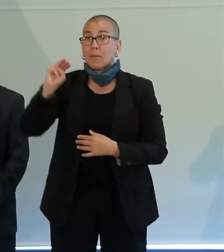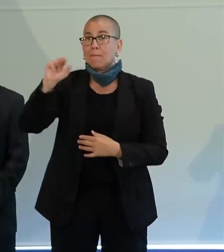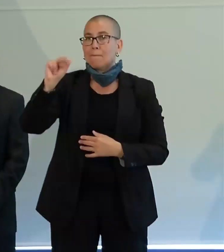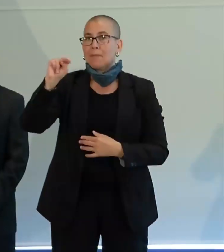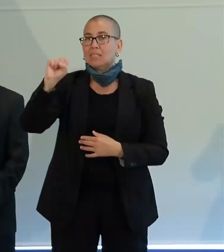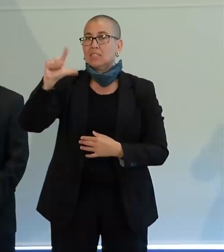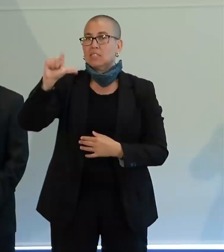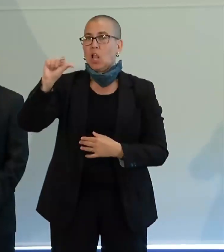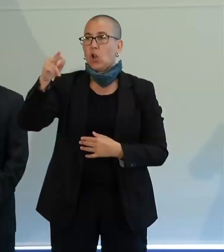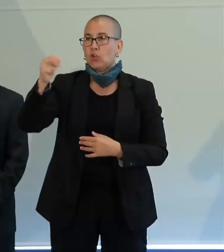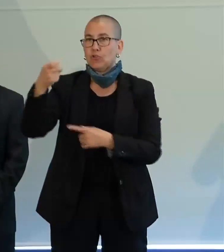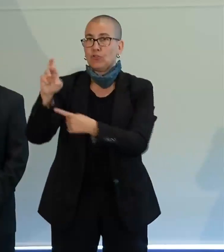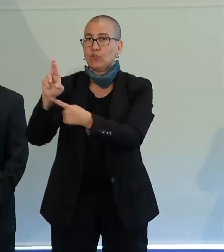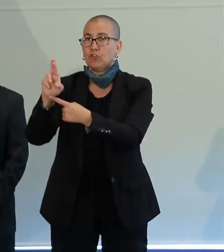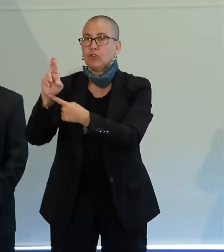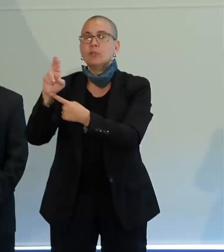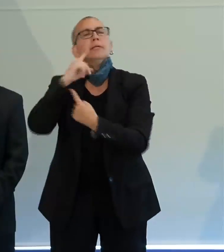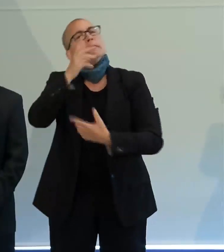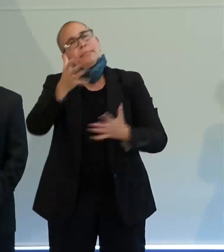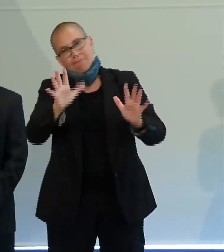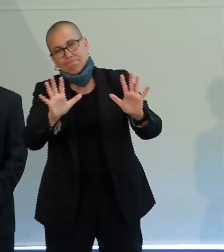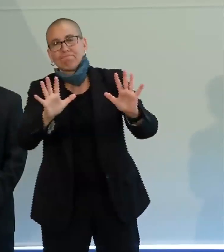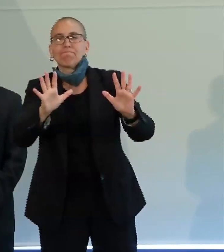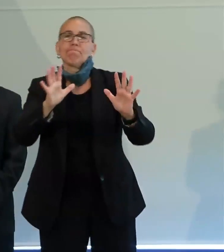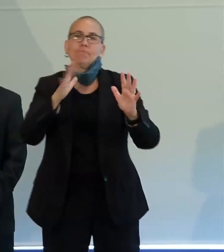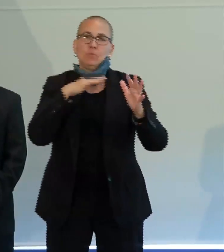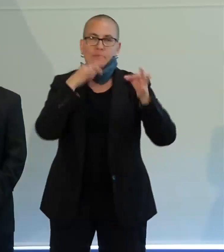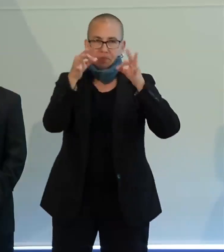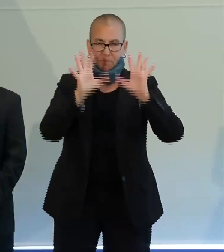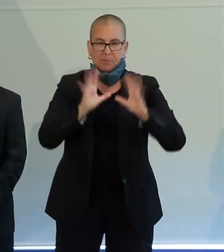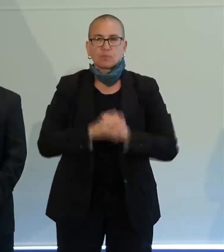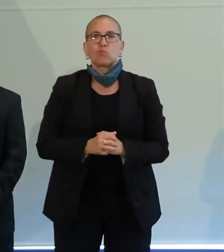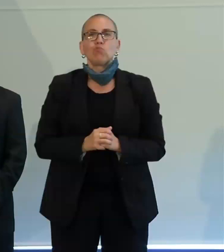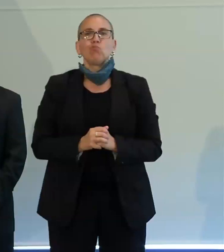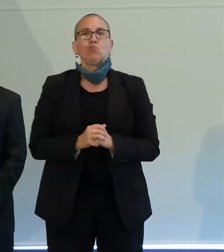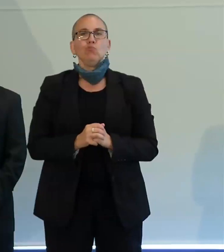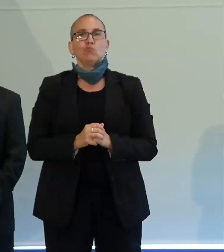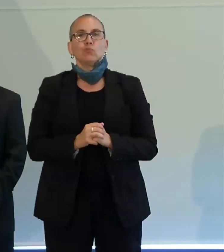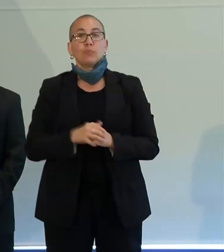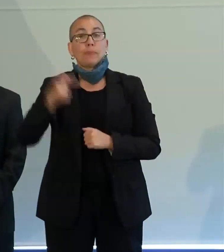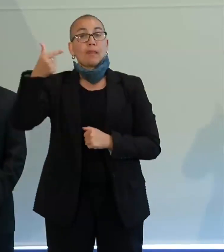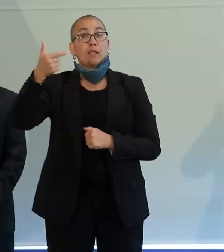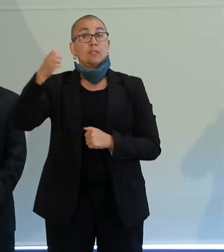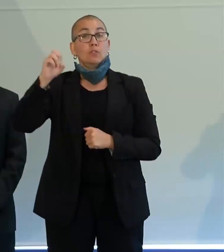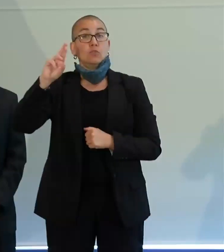The felony would be we would contend that George Floyd was assaulted,